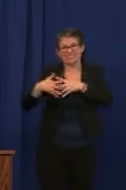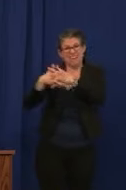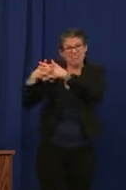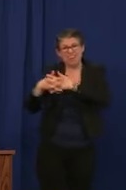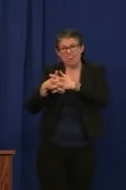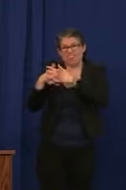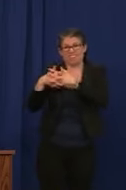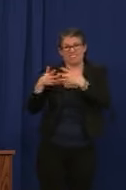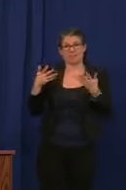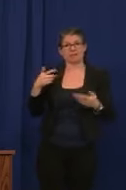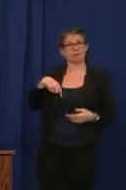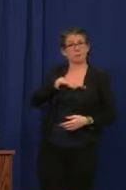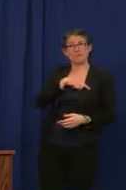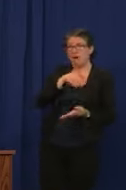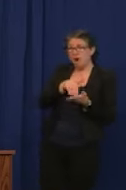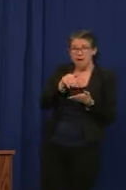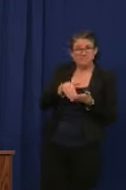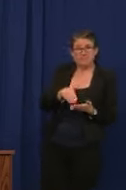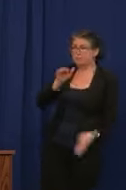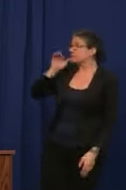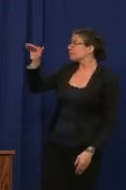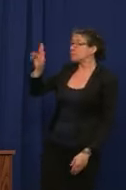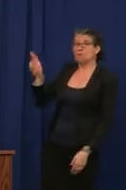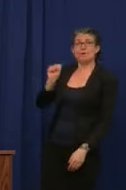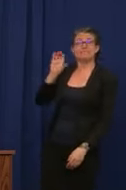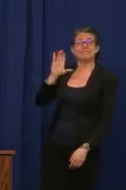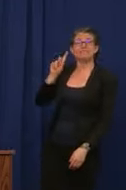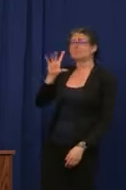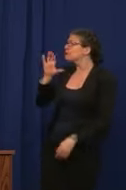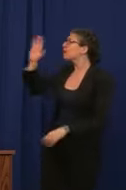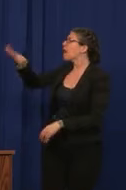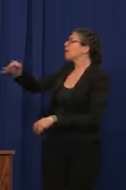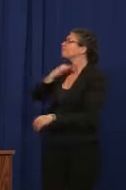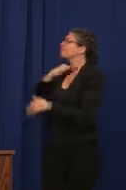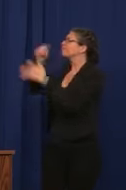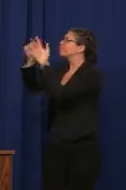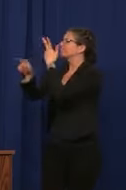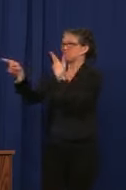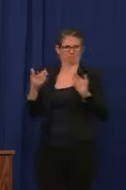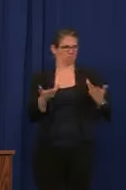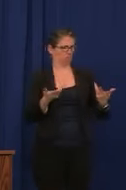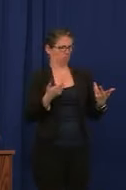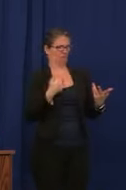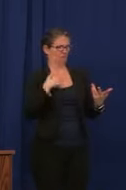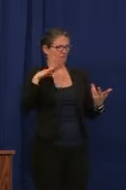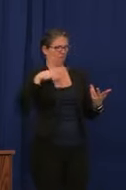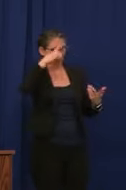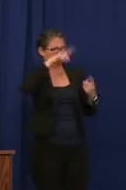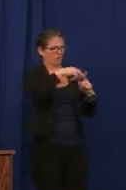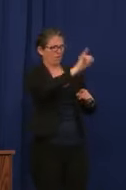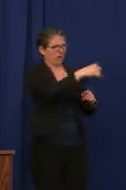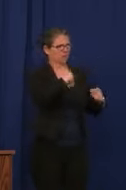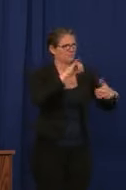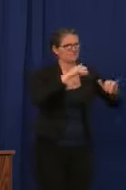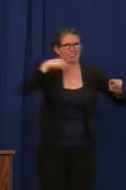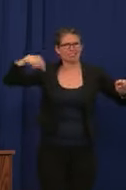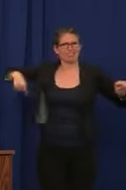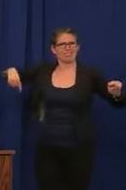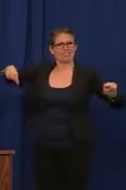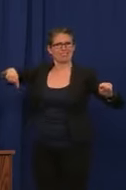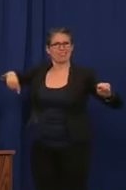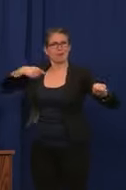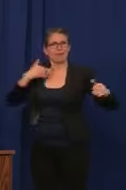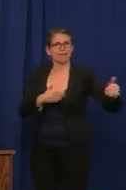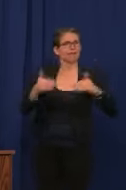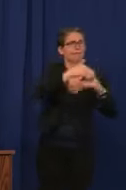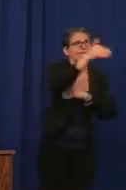reasons I'm so delighted to have the team at Maine CDC and across the administration that we do, because we're a team of experts that can